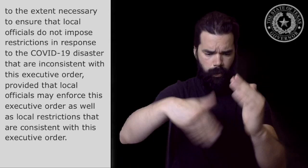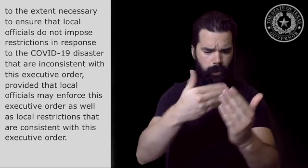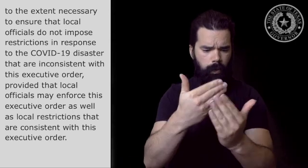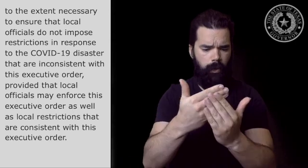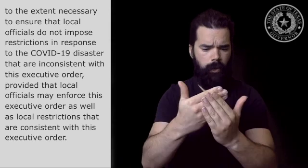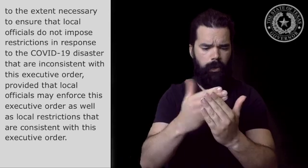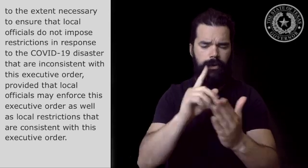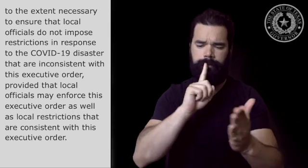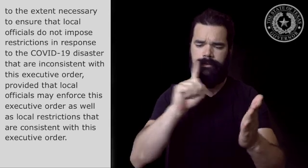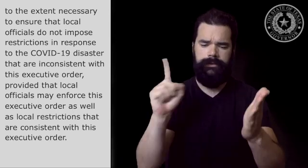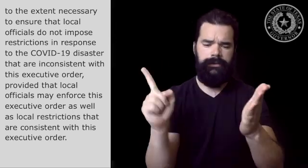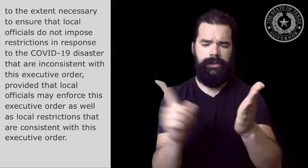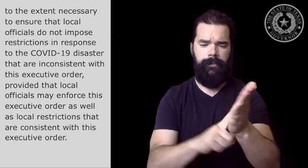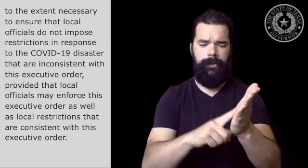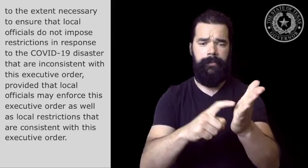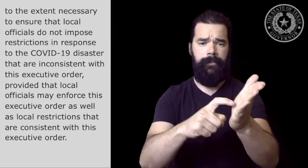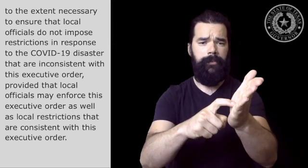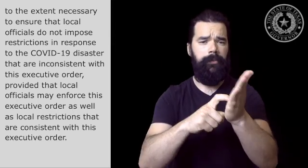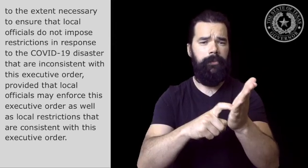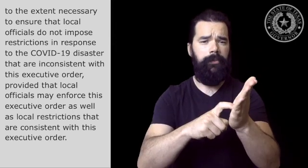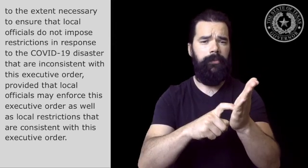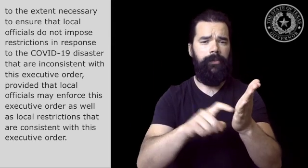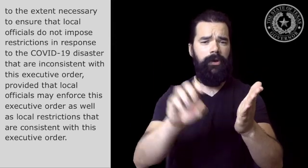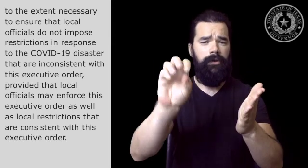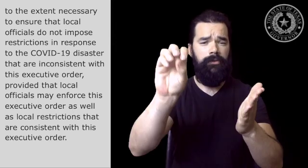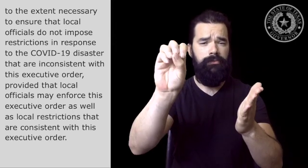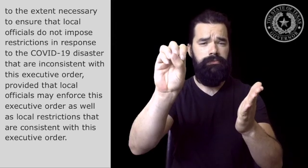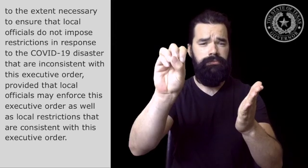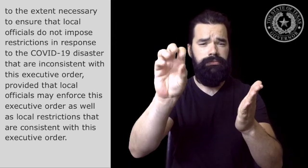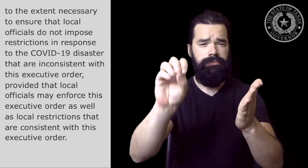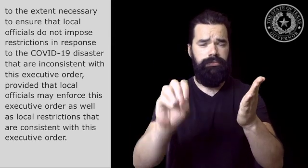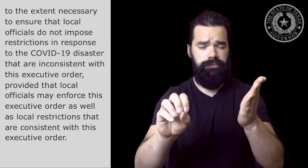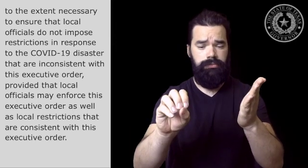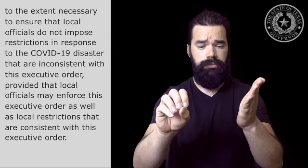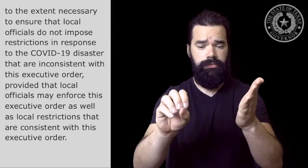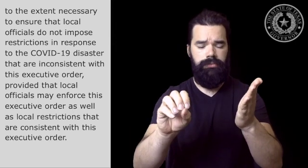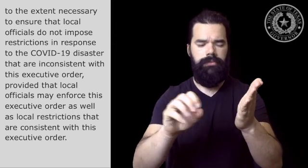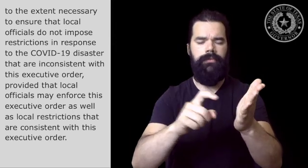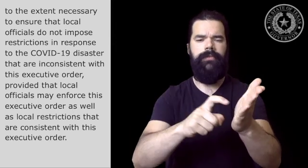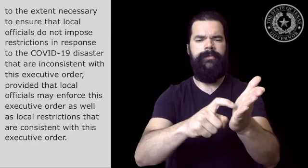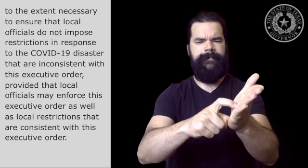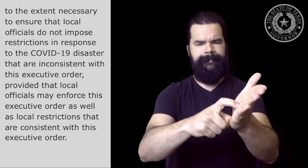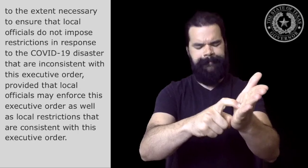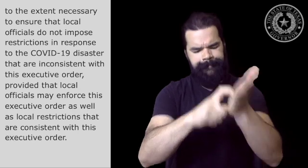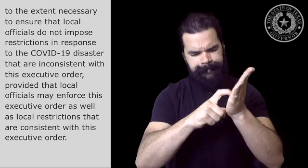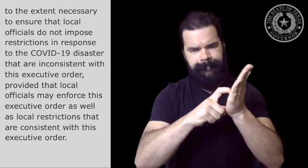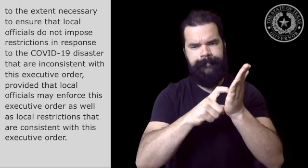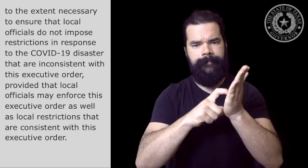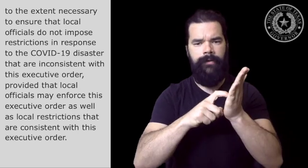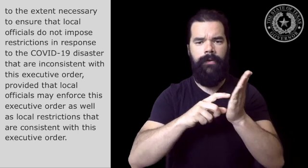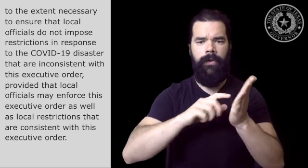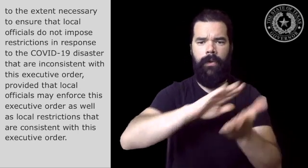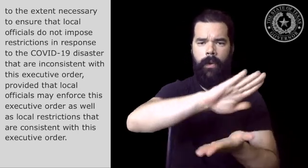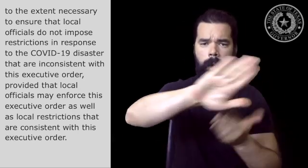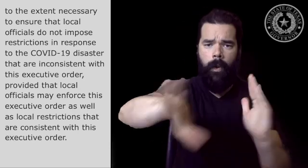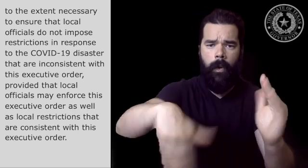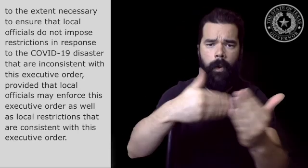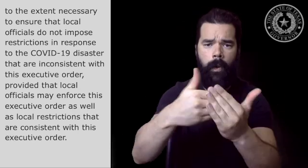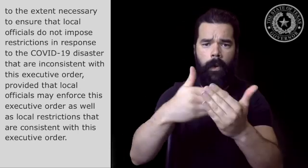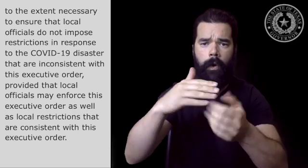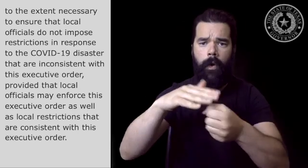To the extent necessary to ensure that local officials do not impose restrictions in response to